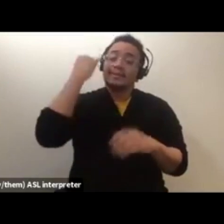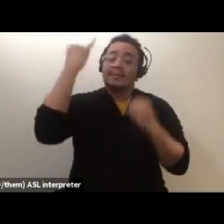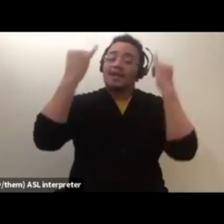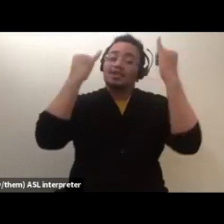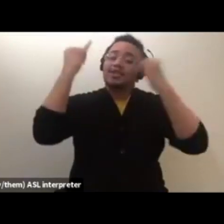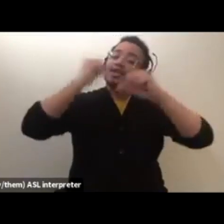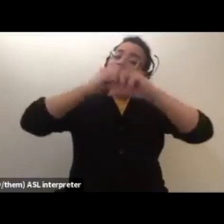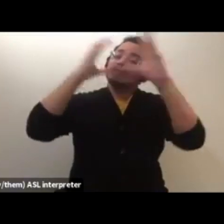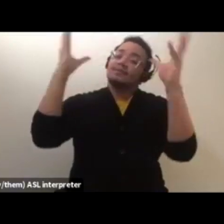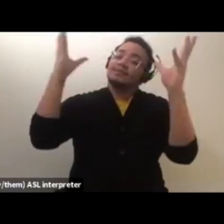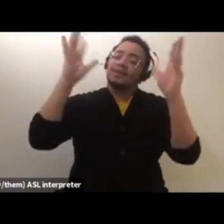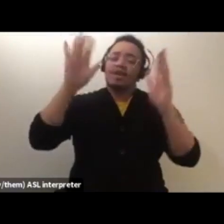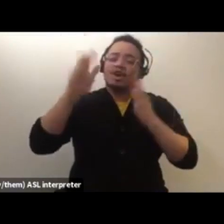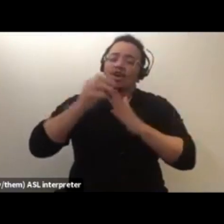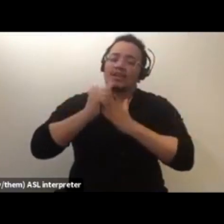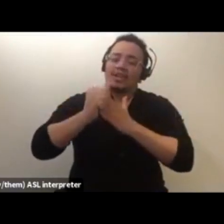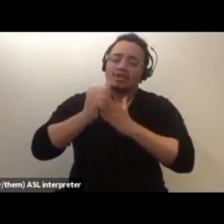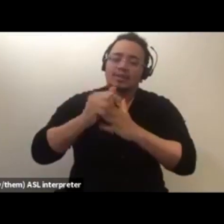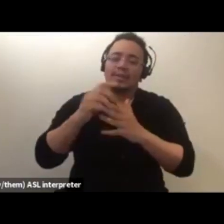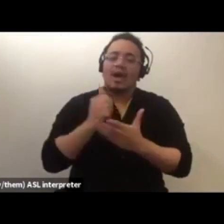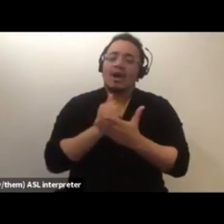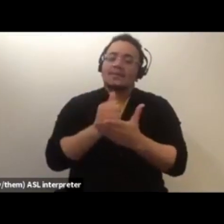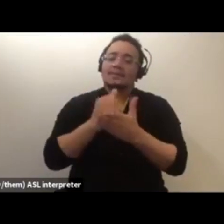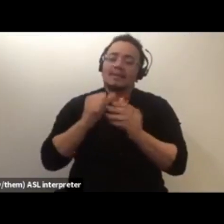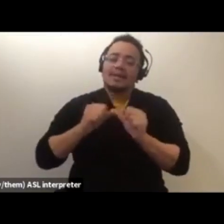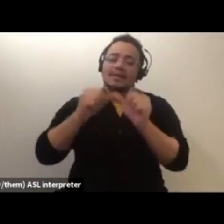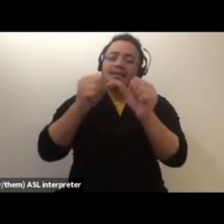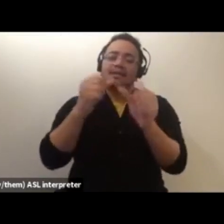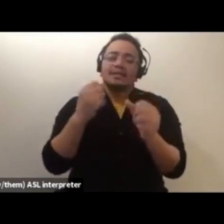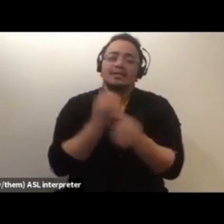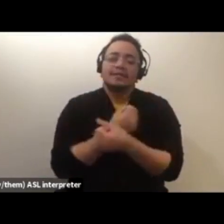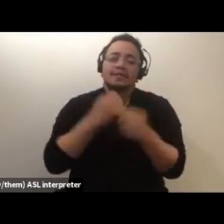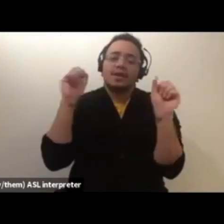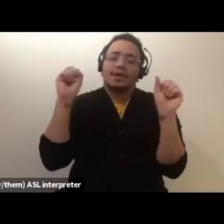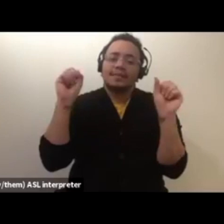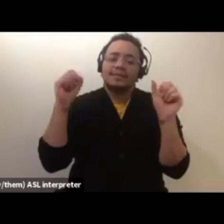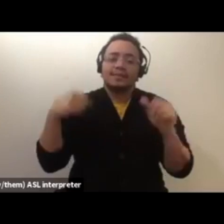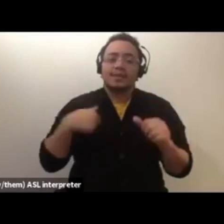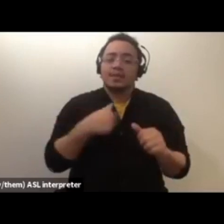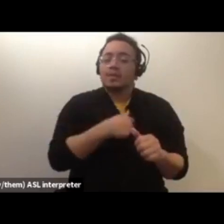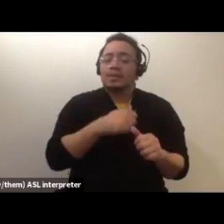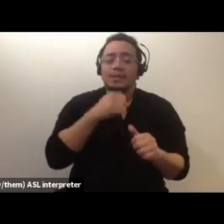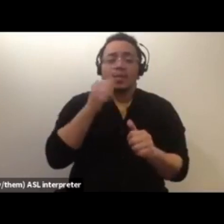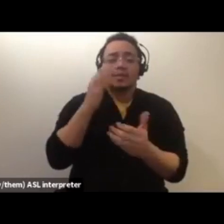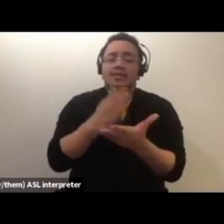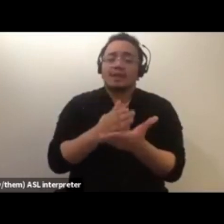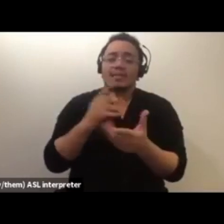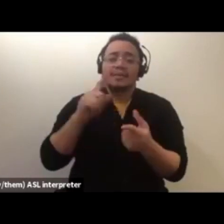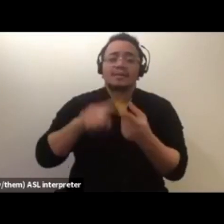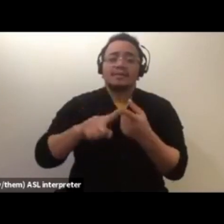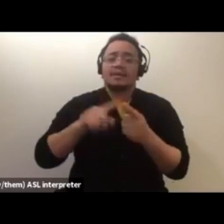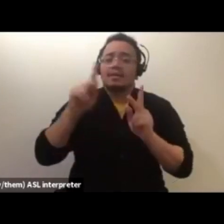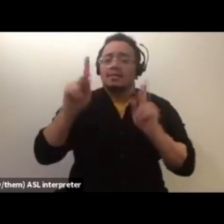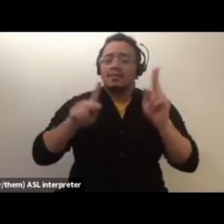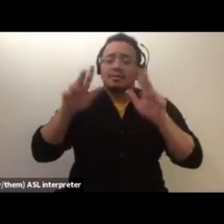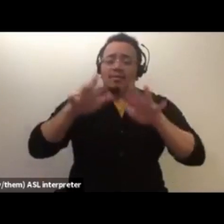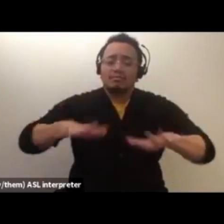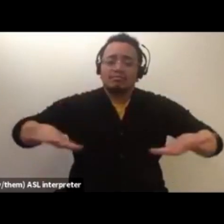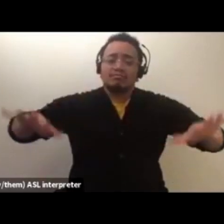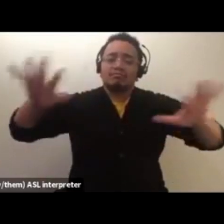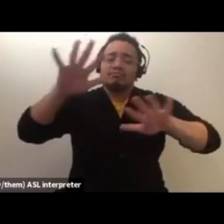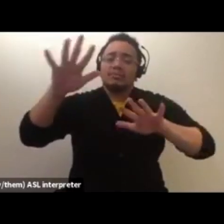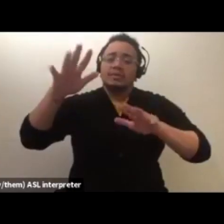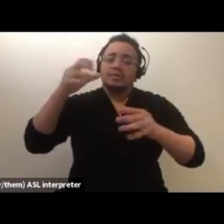freedom. We won't stop until the day people everywhere pay the proper dignity due to Black trans